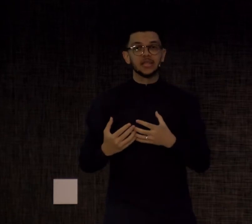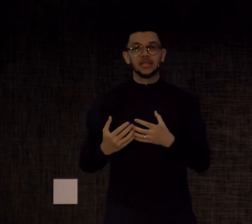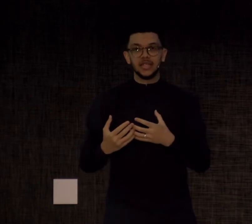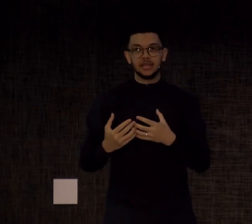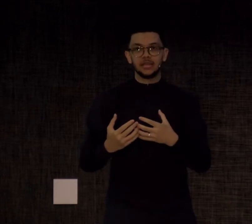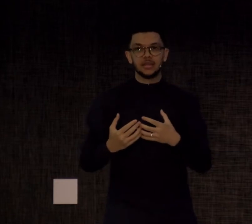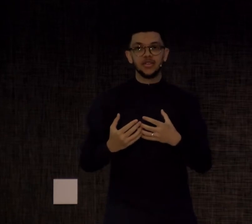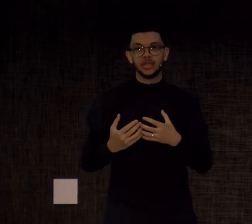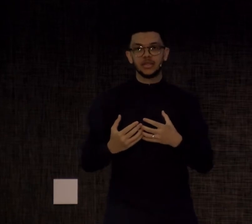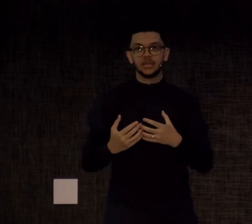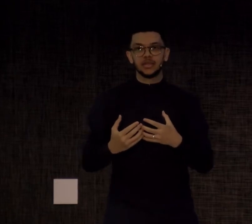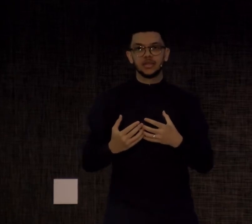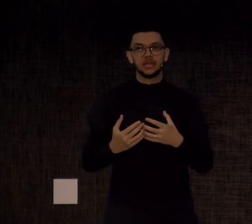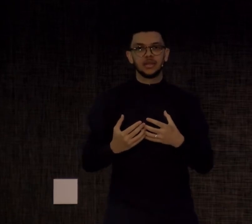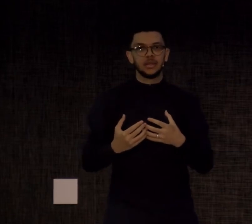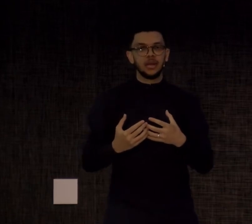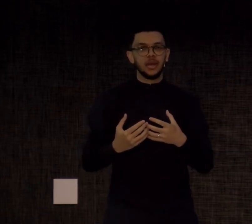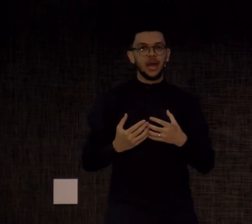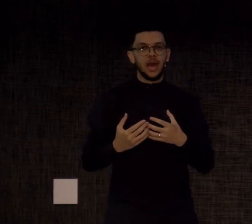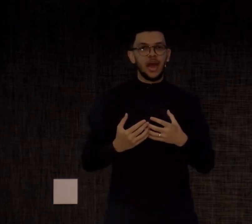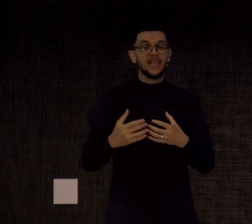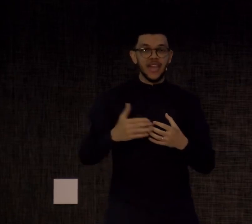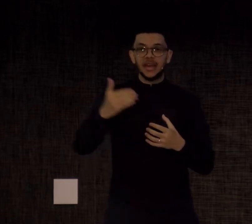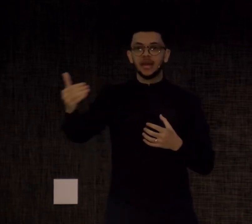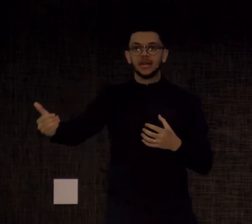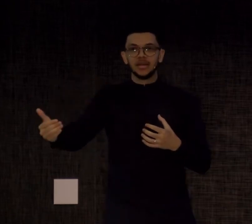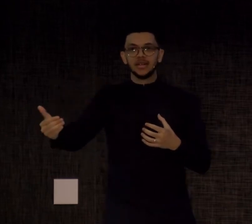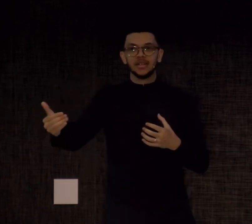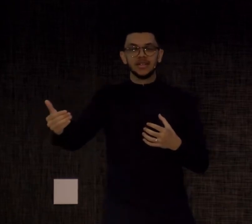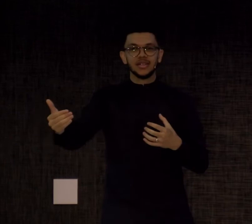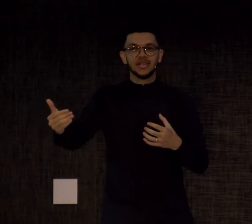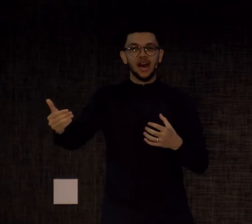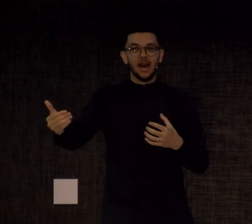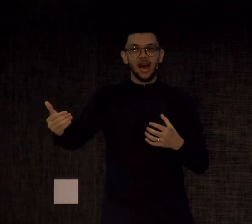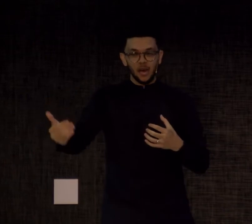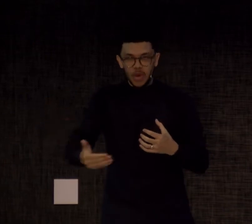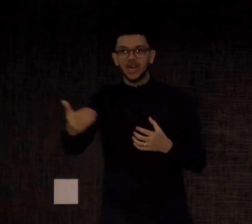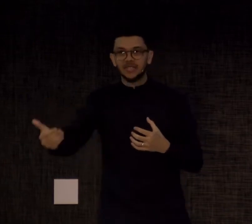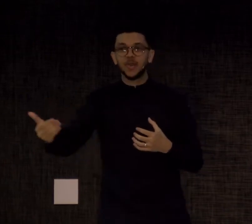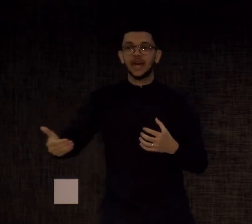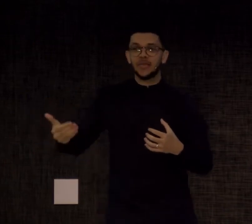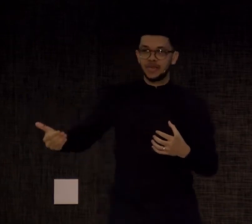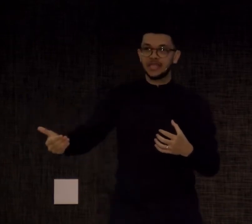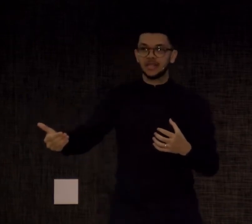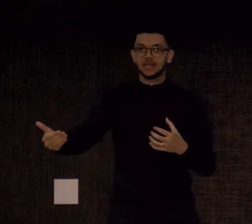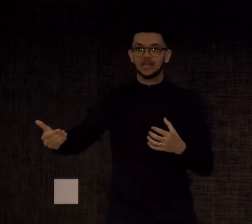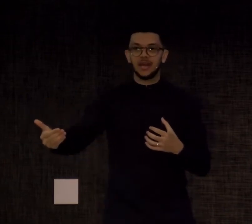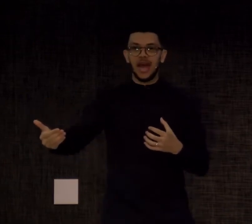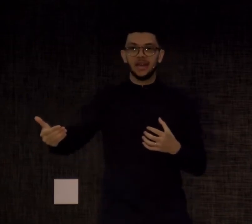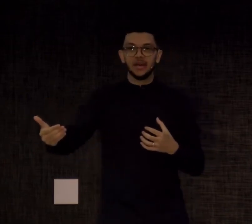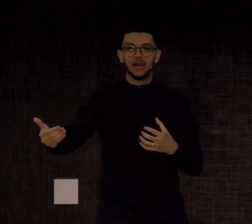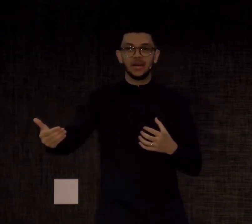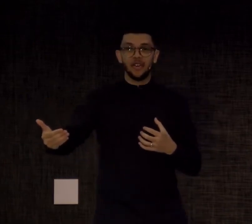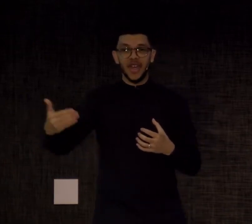That is the risk. And then we would have to pick up the pieces,